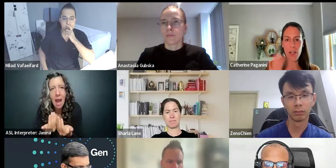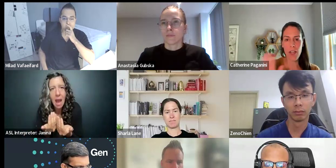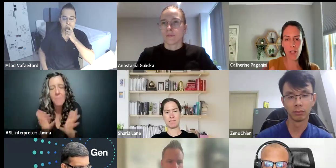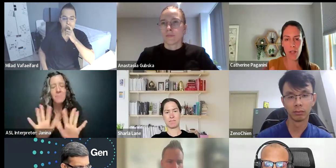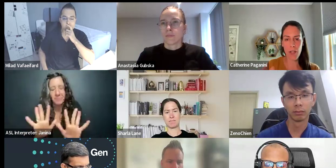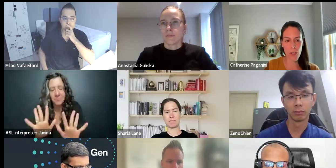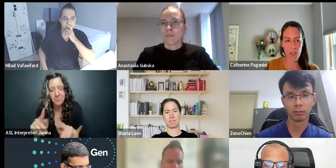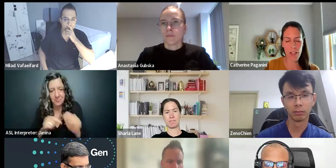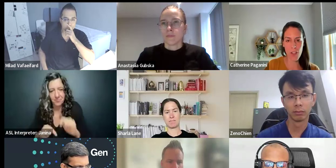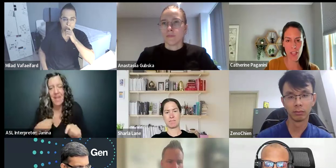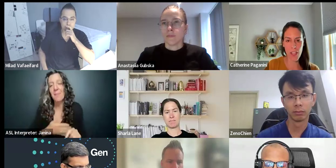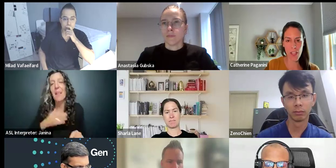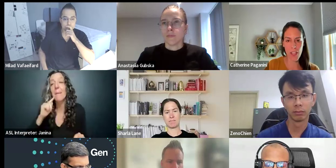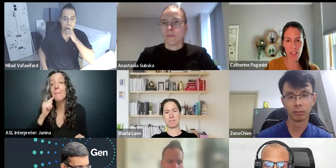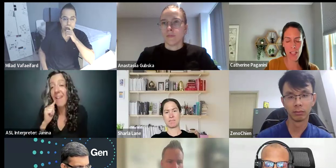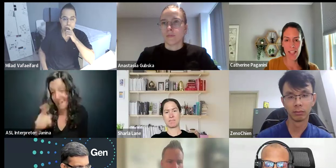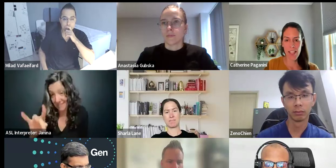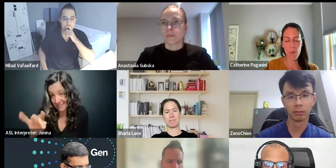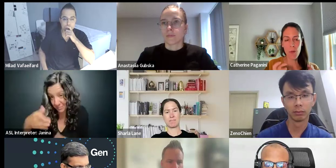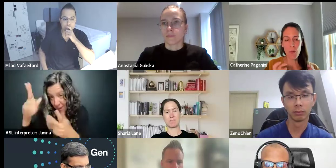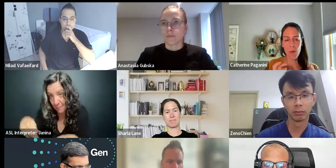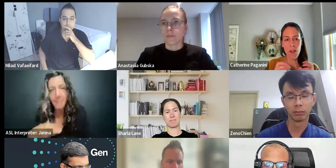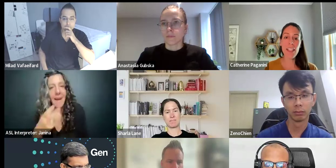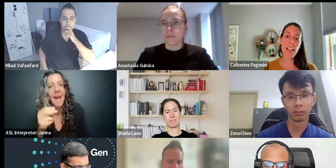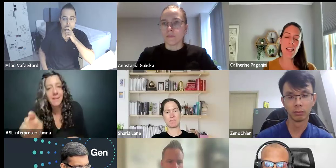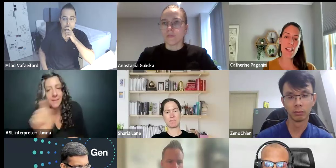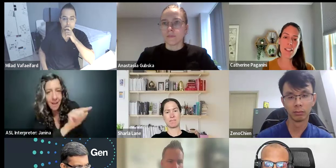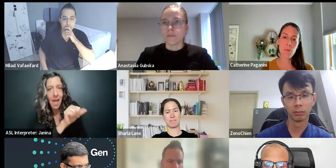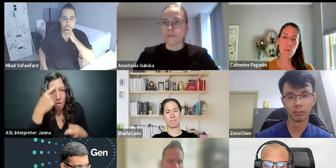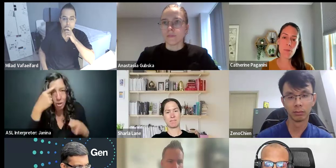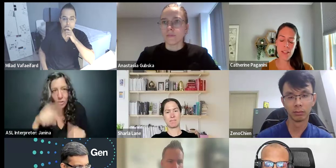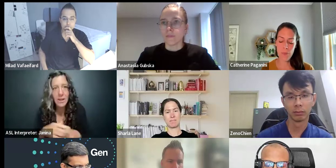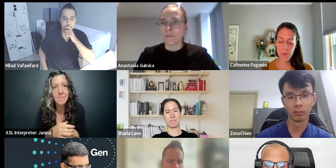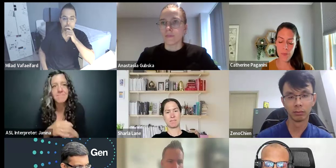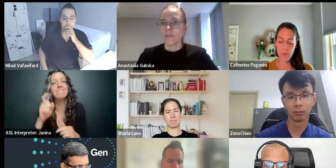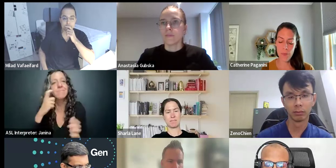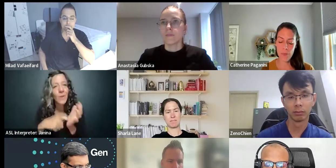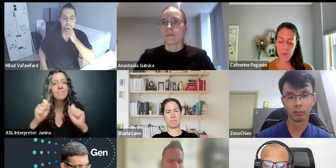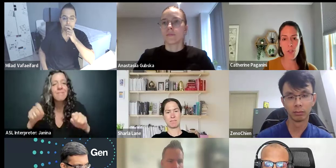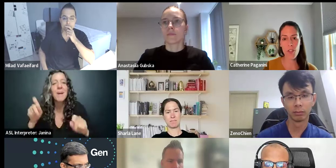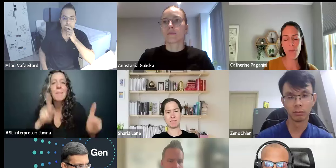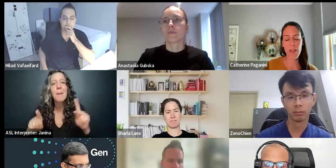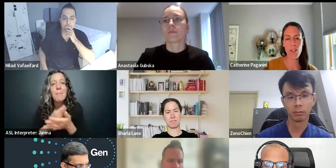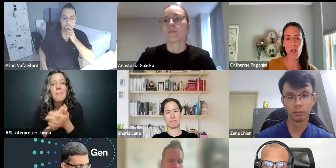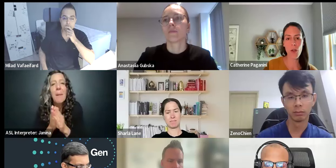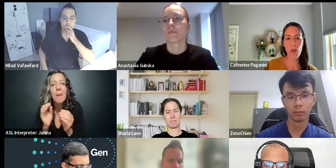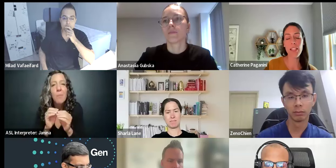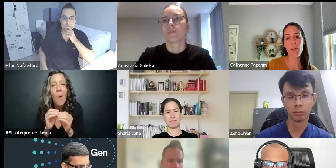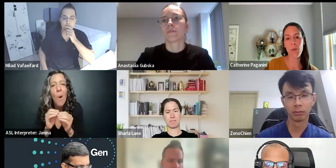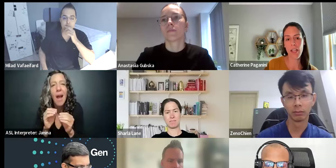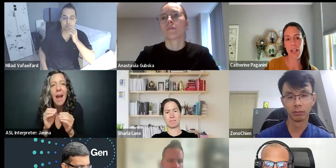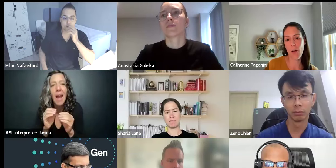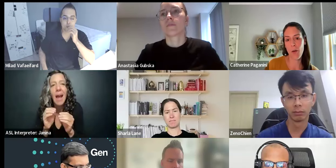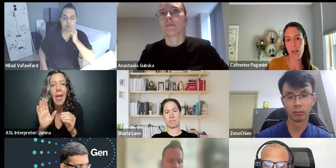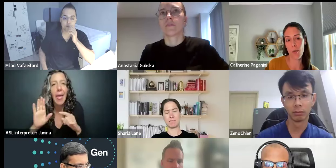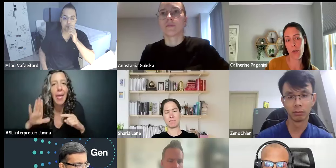that Milad brought it up and other people kind of also think that people are kind of getting a little disengaged or some.